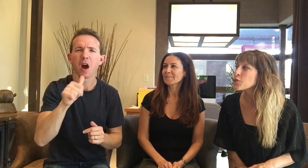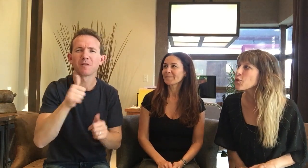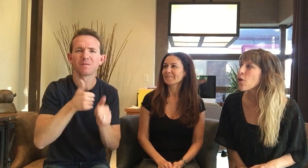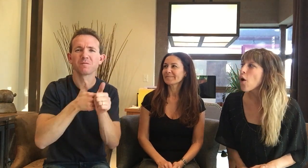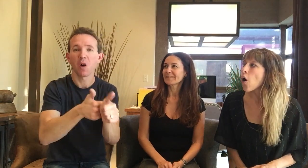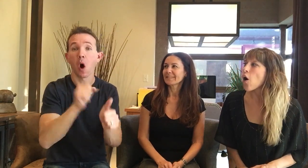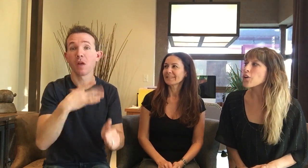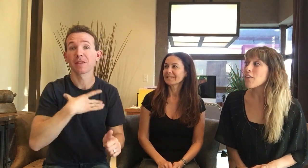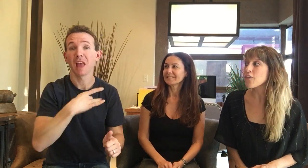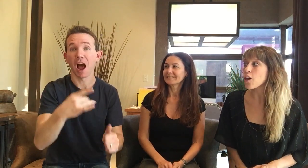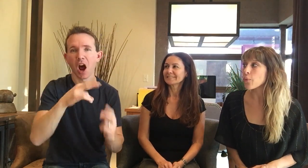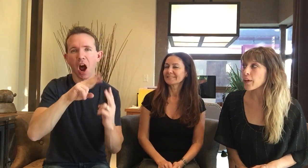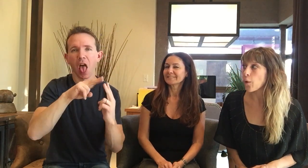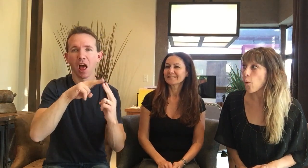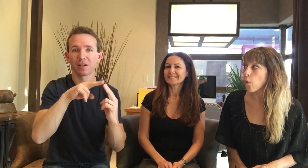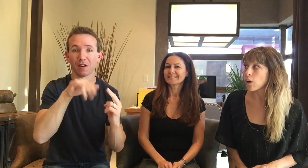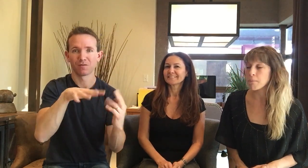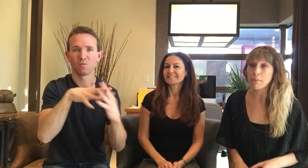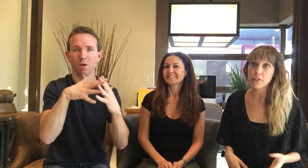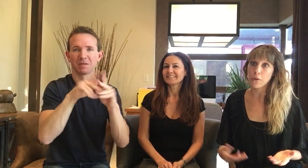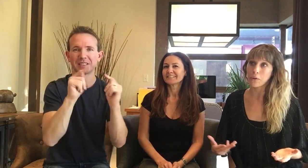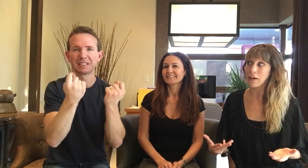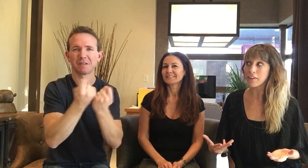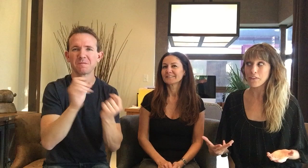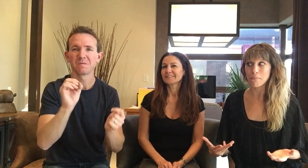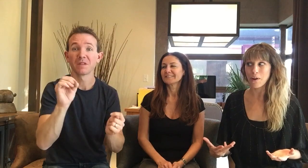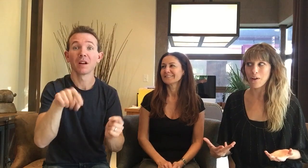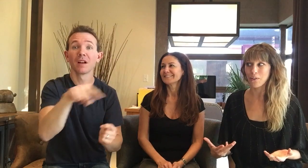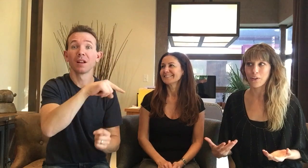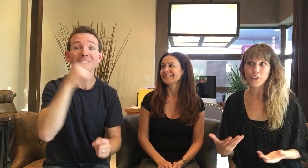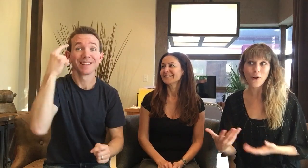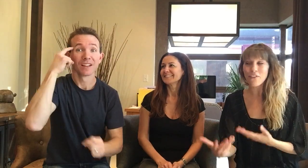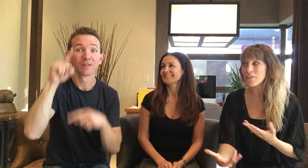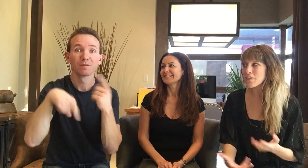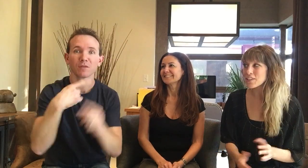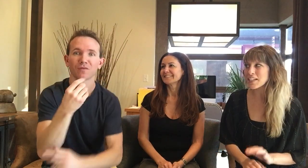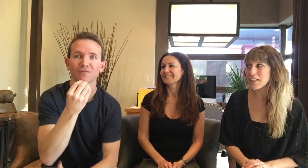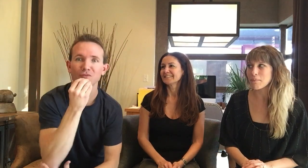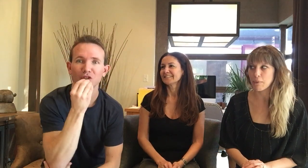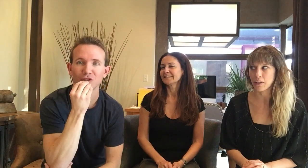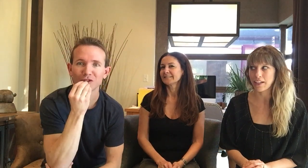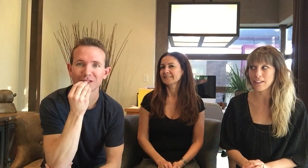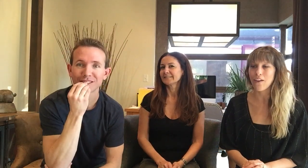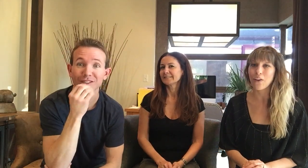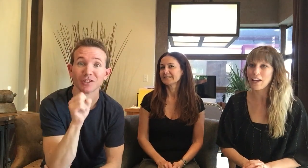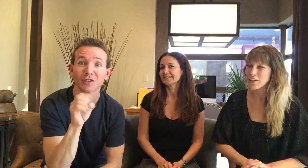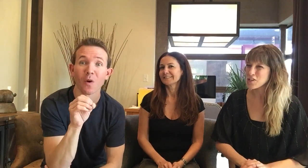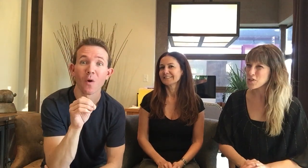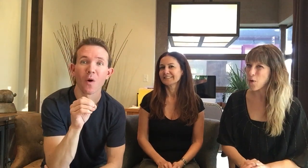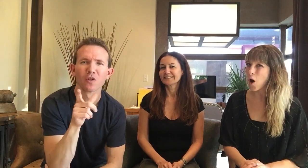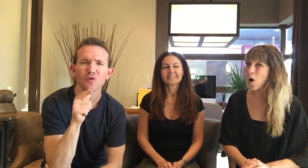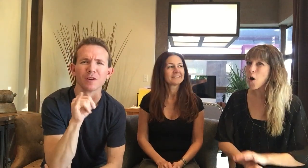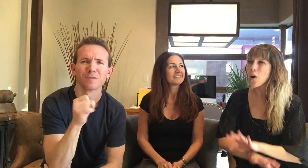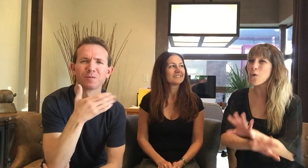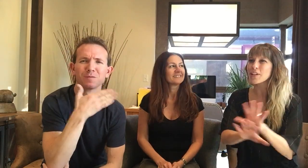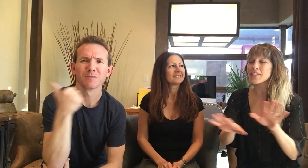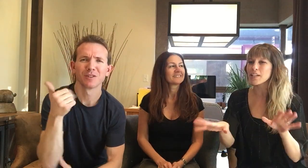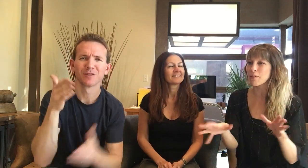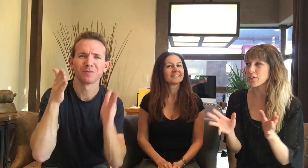who are not following, or maybe you don't like football, or you don't have a favorite team, they were kicked out, and you always think about the